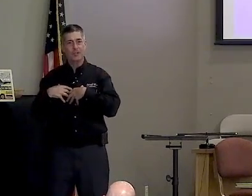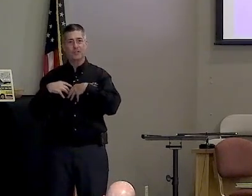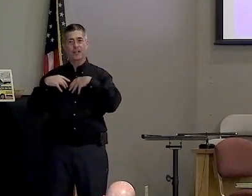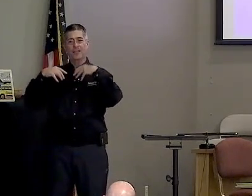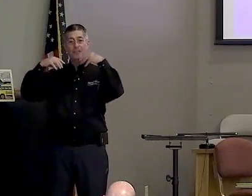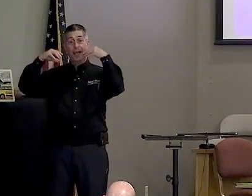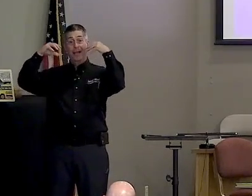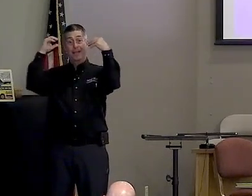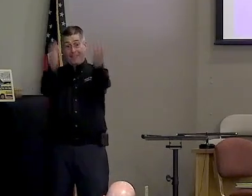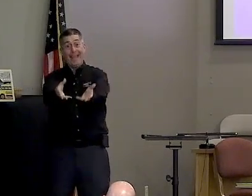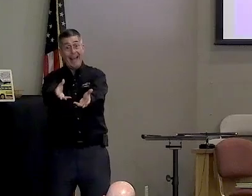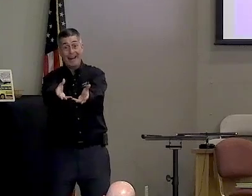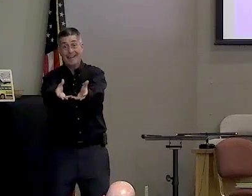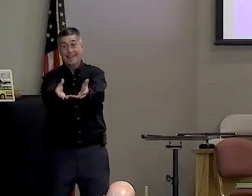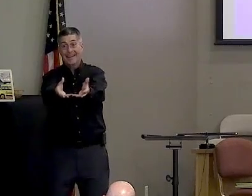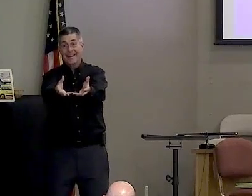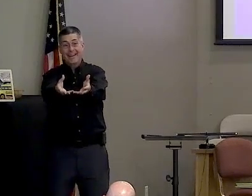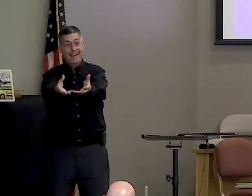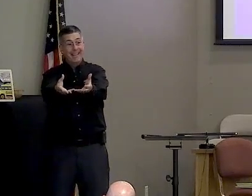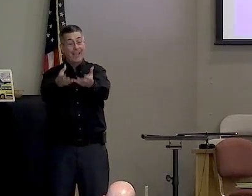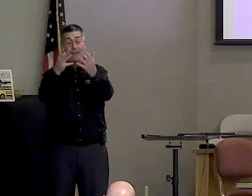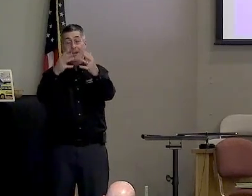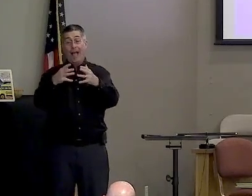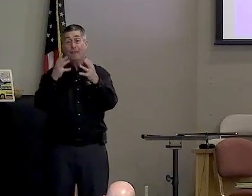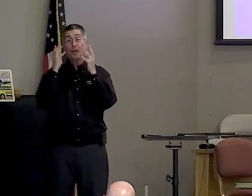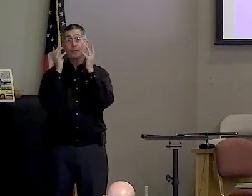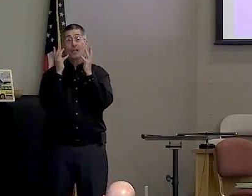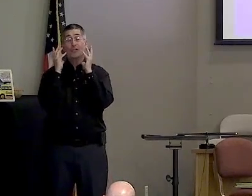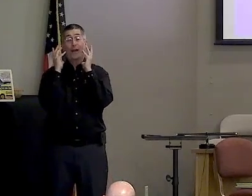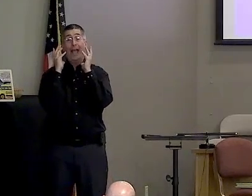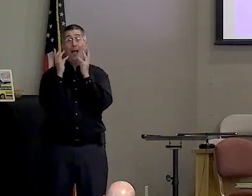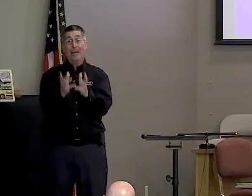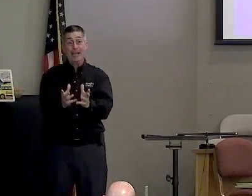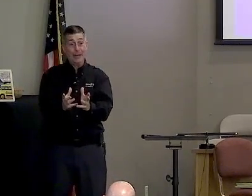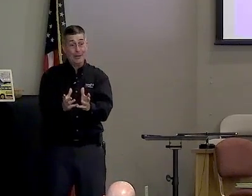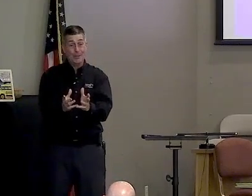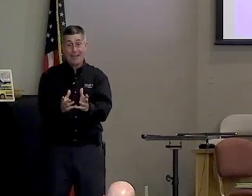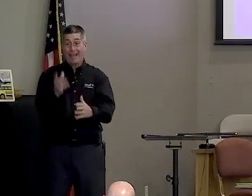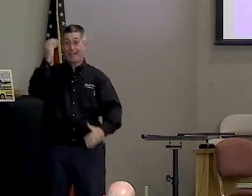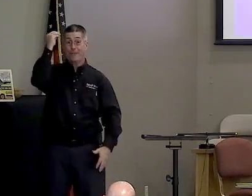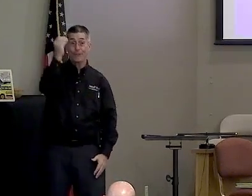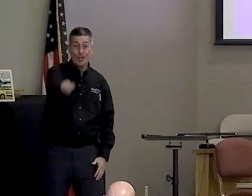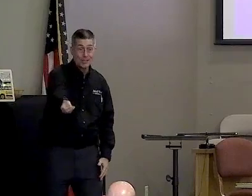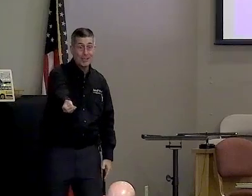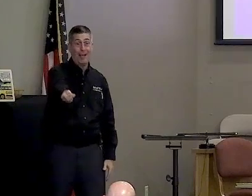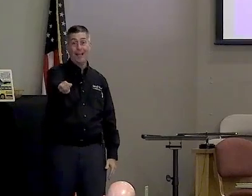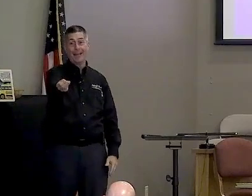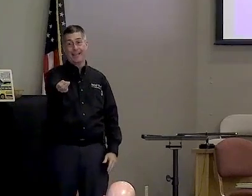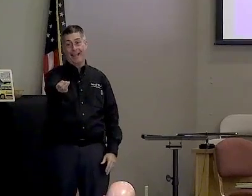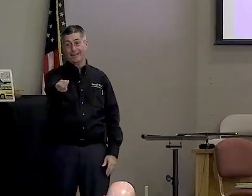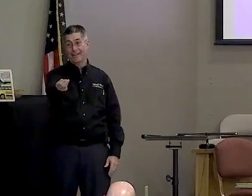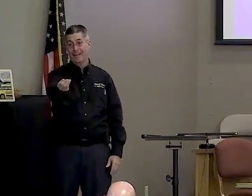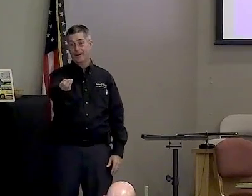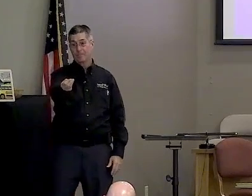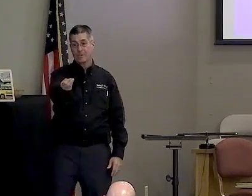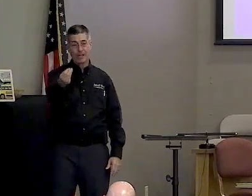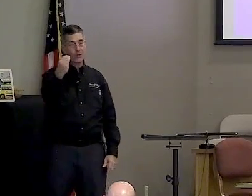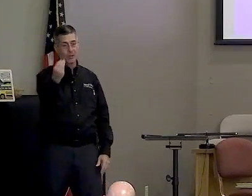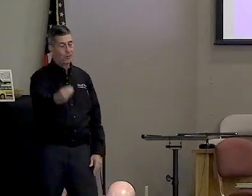as it is they got it. They, I've known this for how many years, and they've just now got that. And so it's a